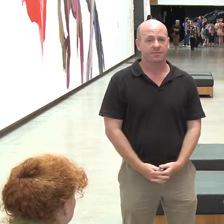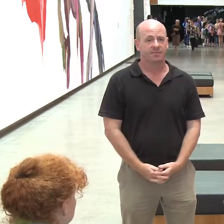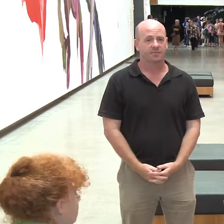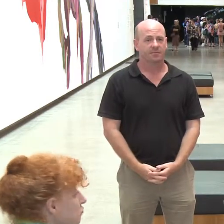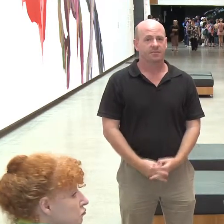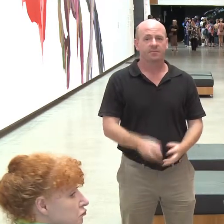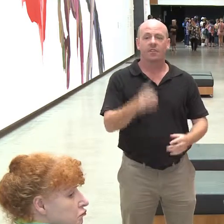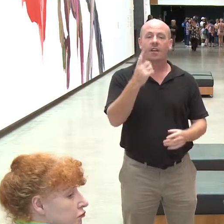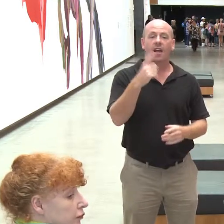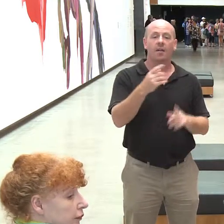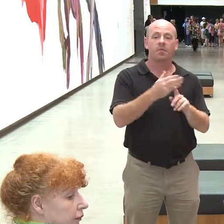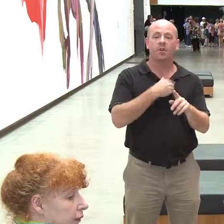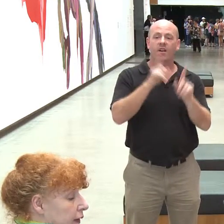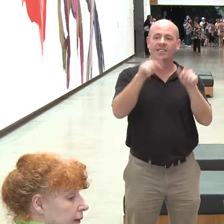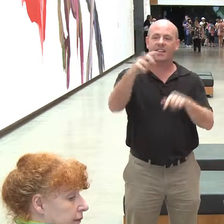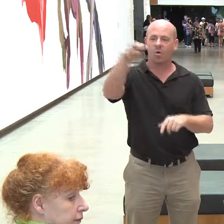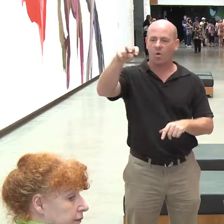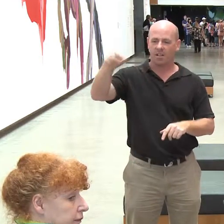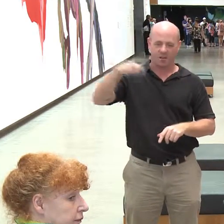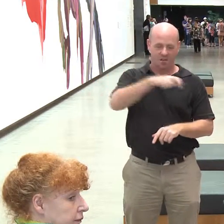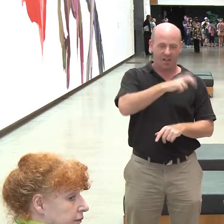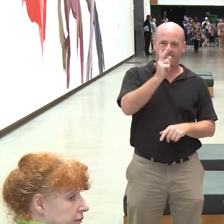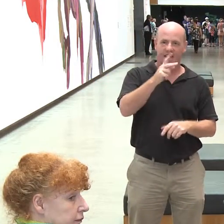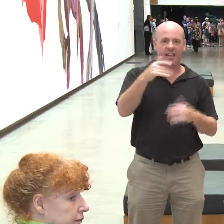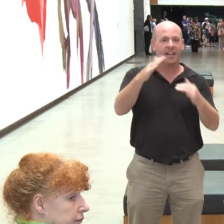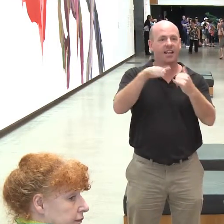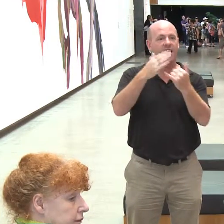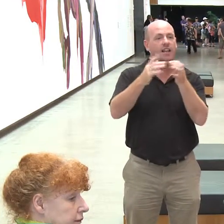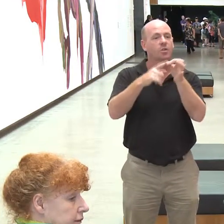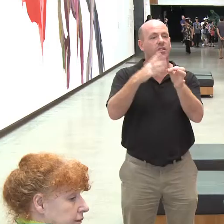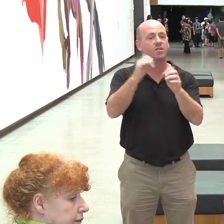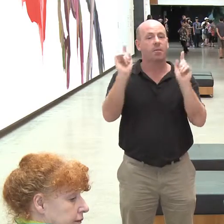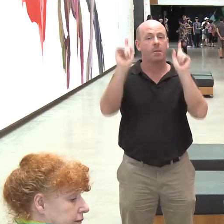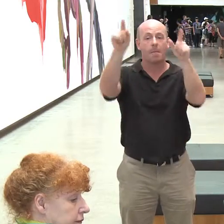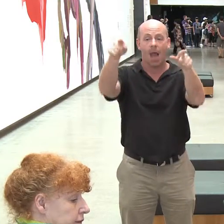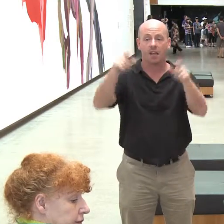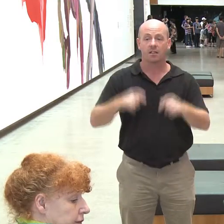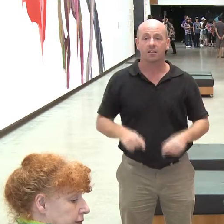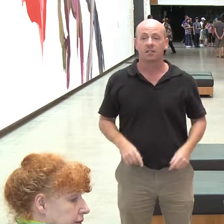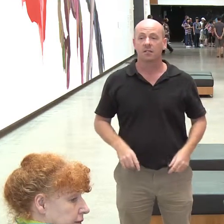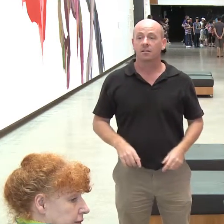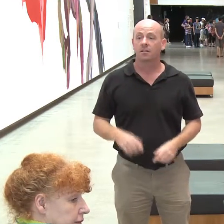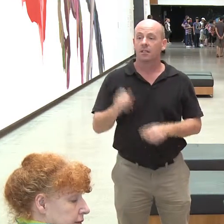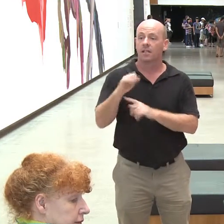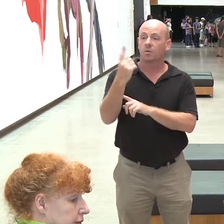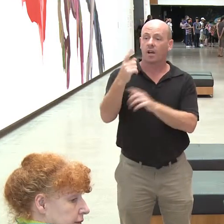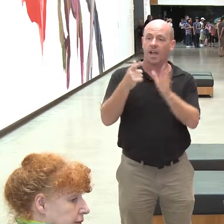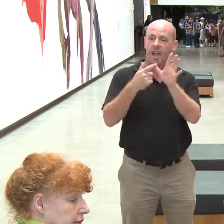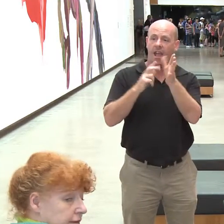And before I start wending my way back up the front, any last questions from the mob down the back here? Yes,